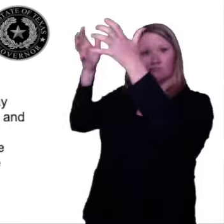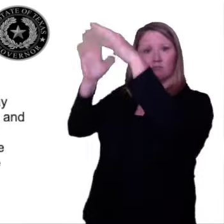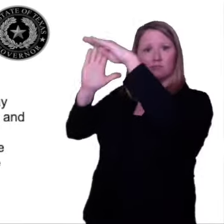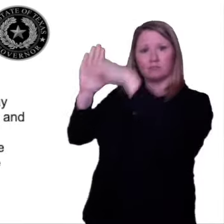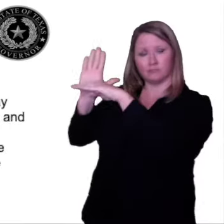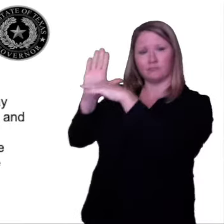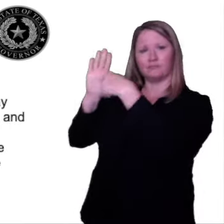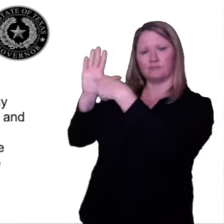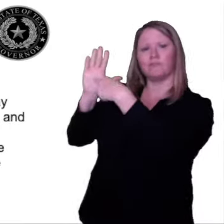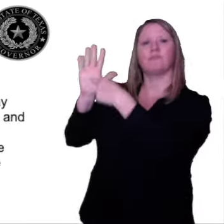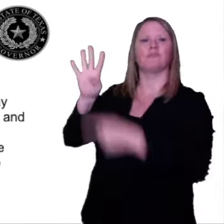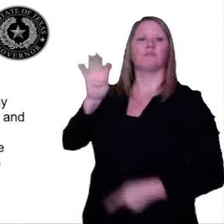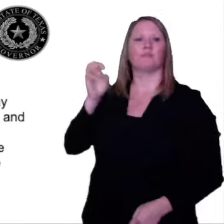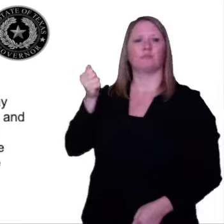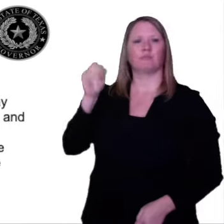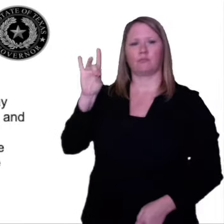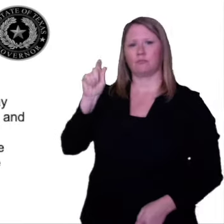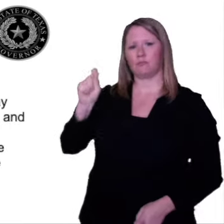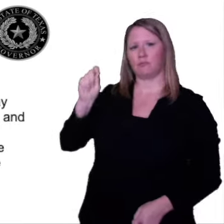whereas under Section